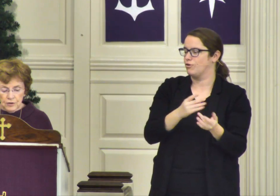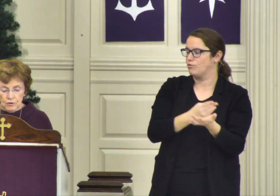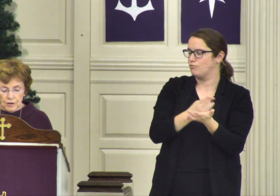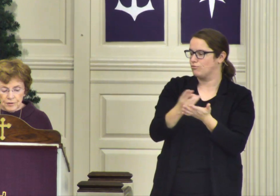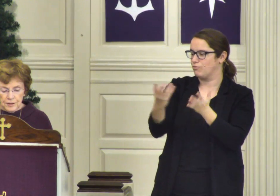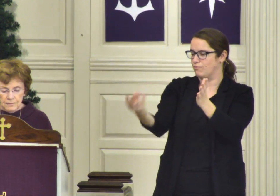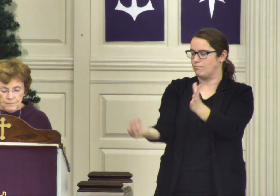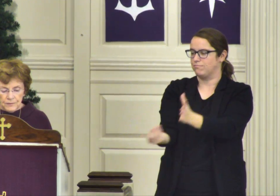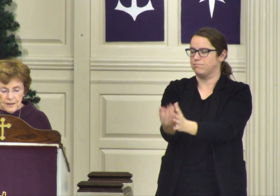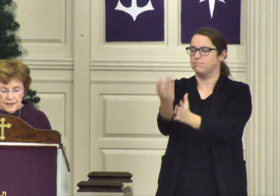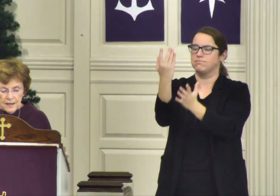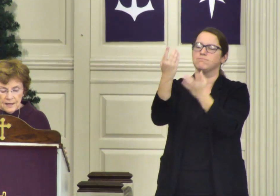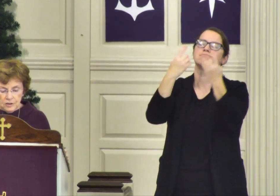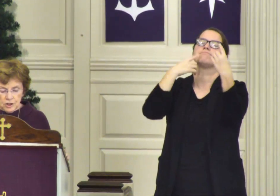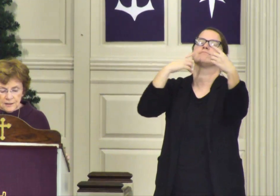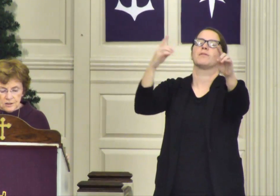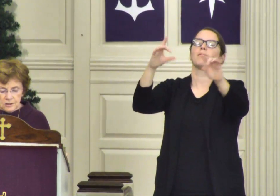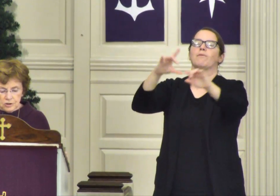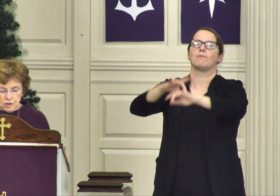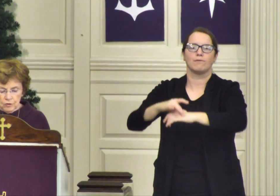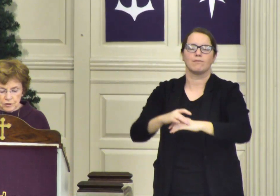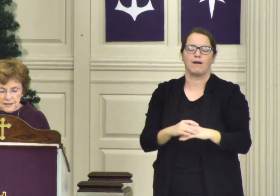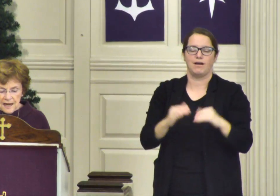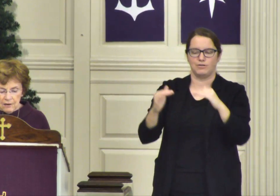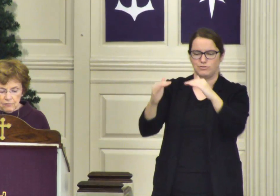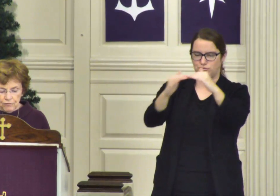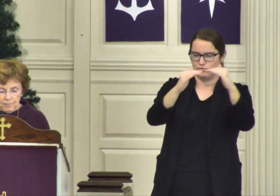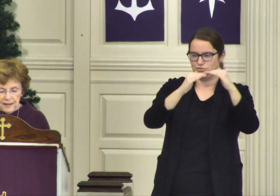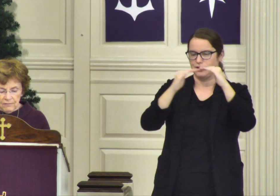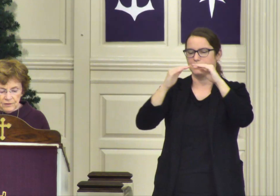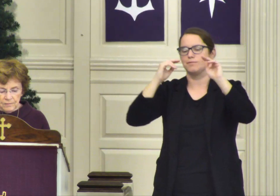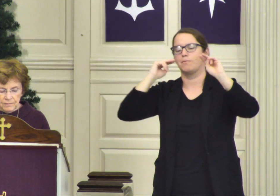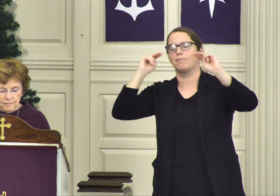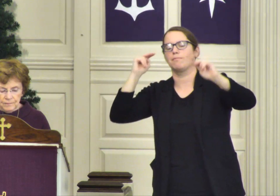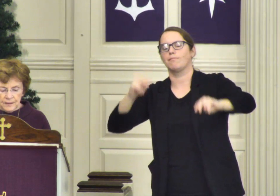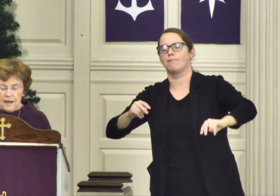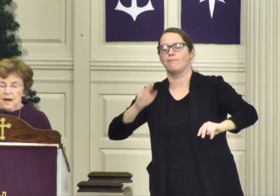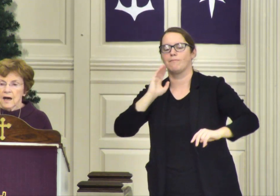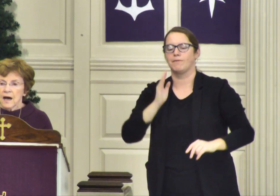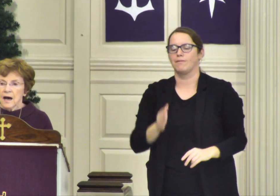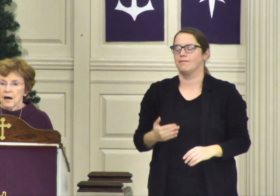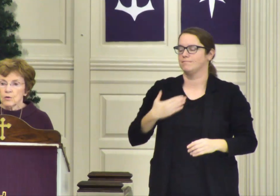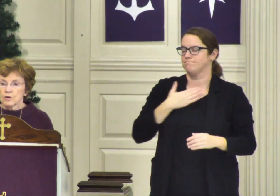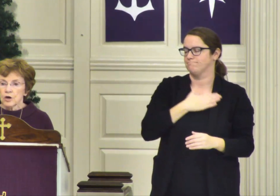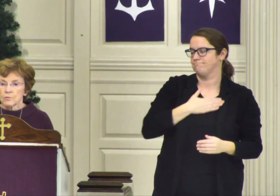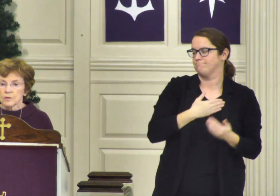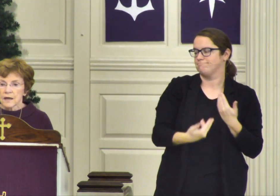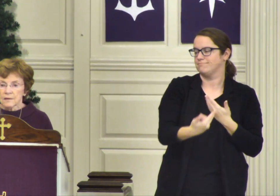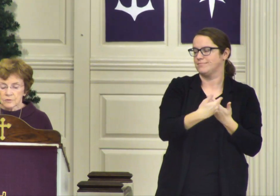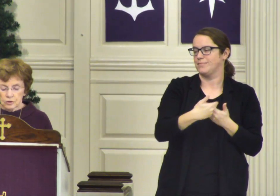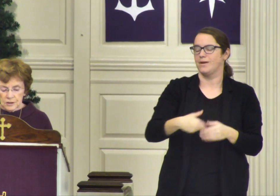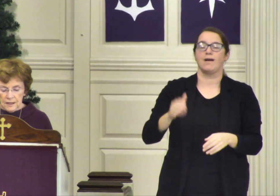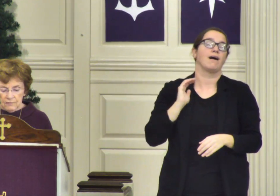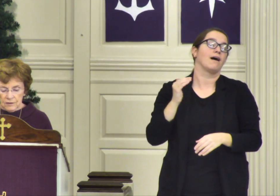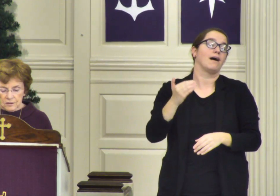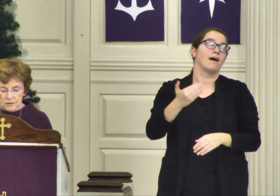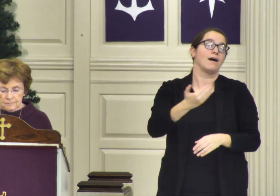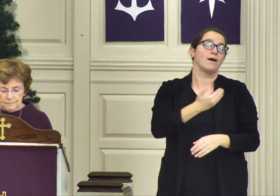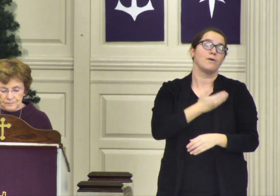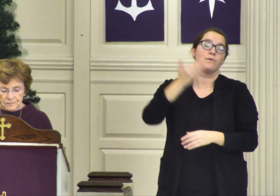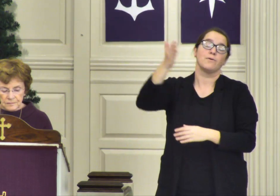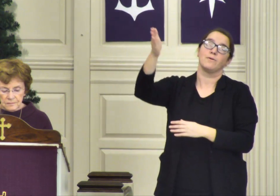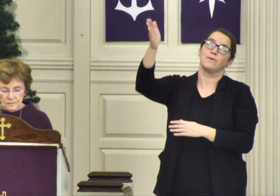earth, and justice shall look down from heaven. God will come to save us.